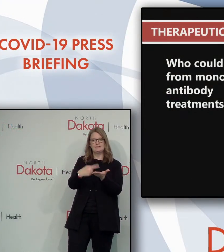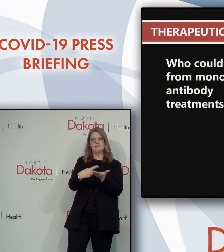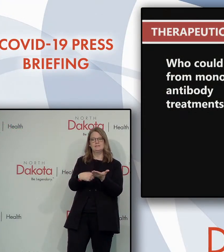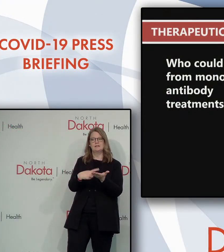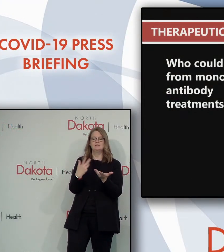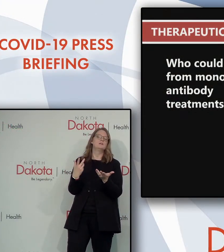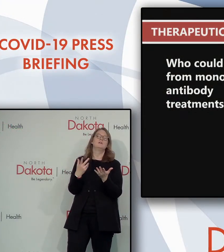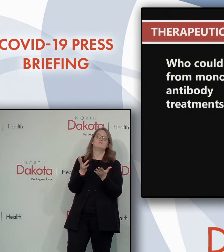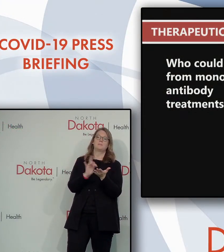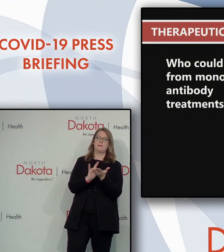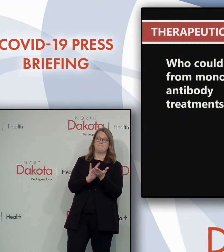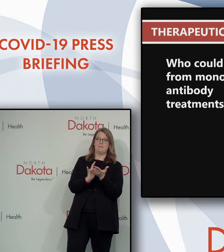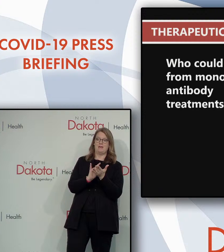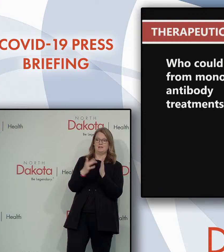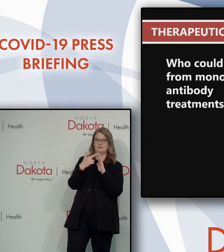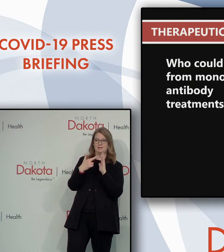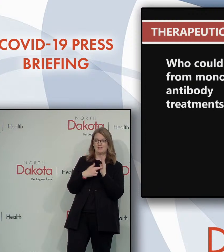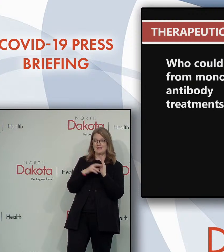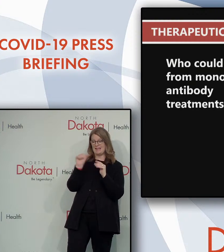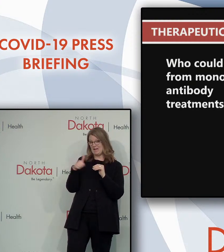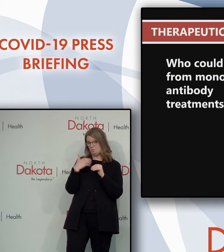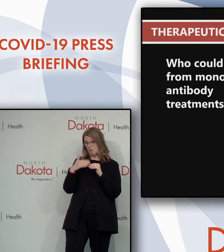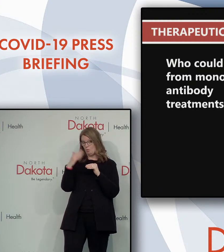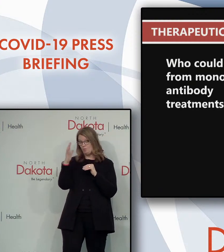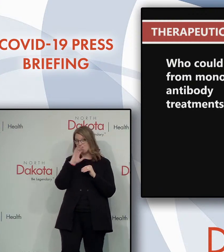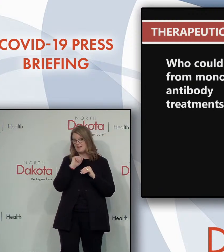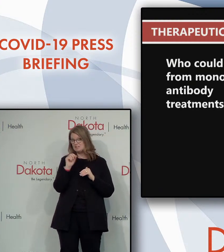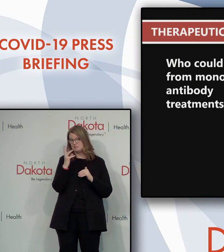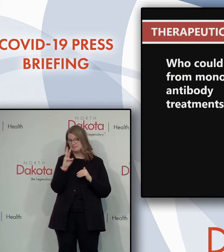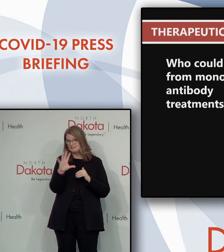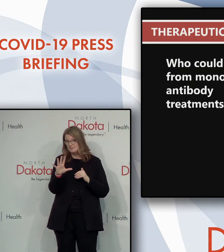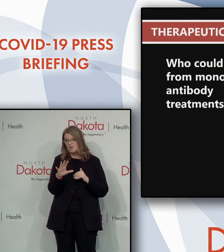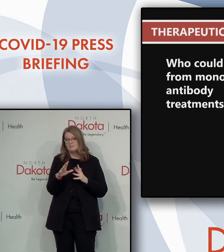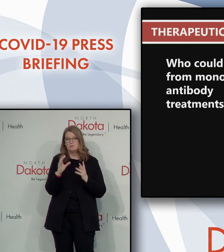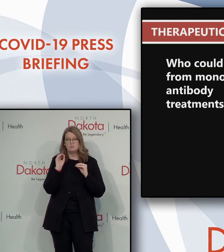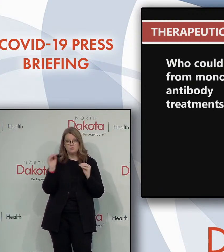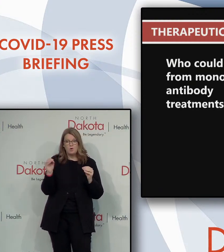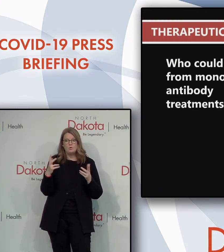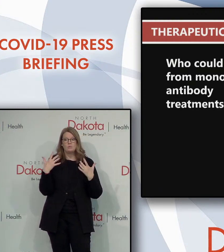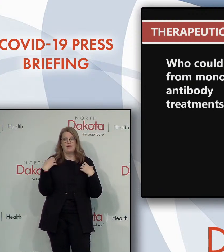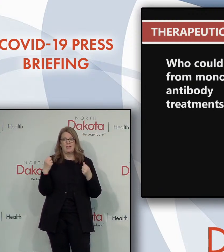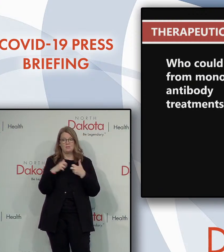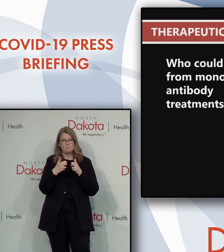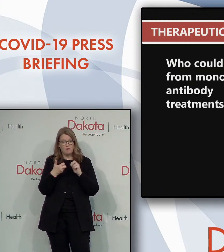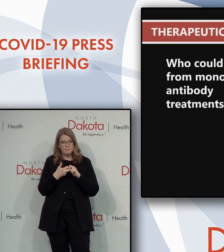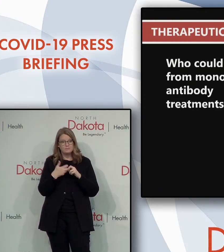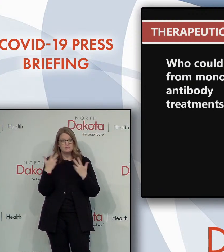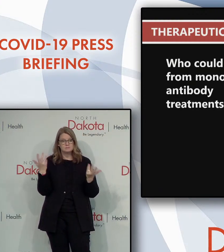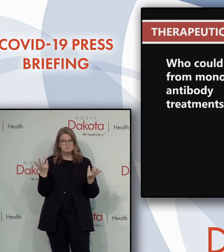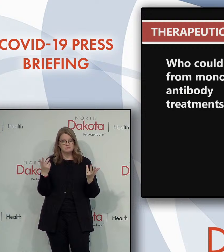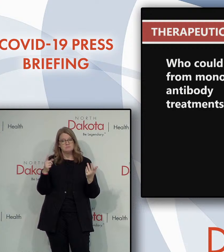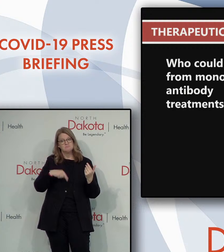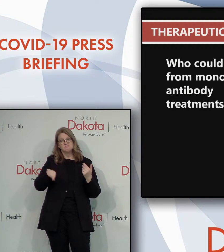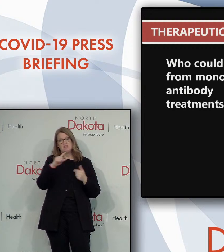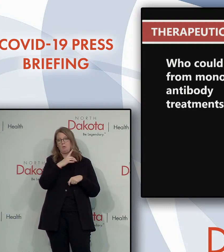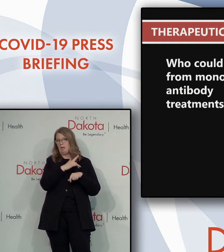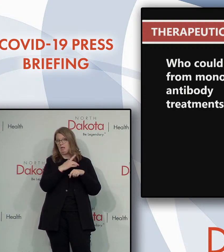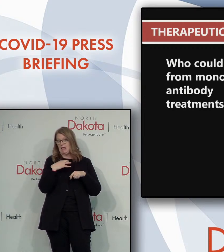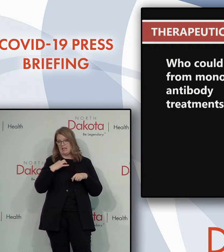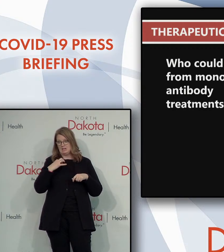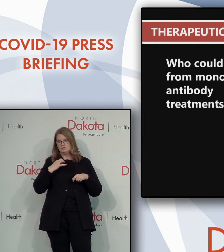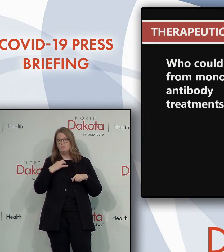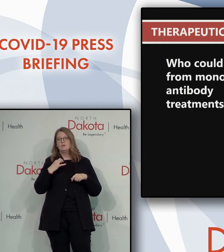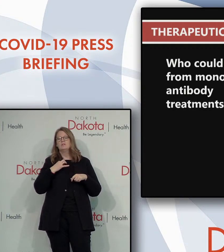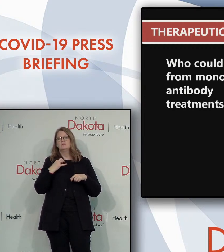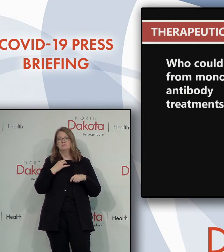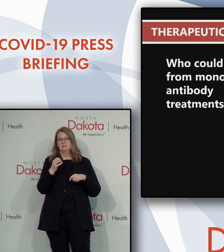from a medical guidelines, anyone over age 65, even without any underlying conditions, is eligible for an